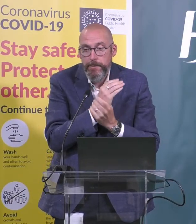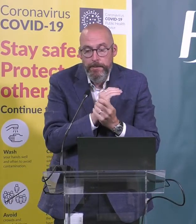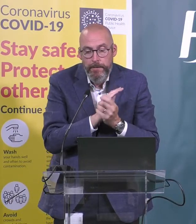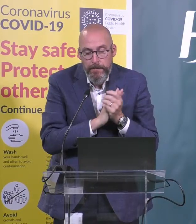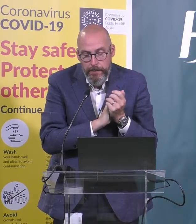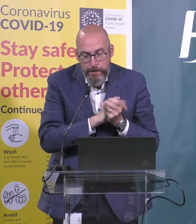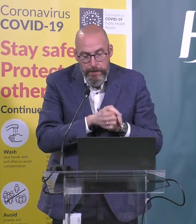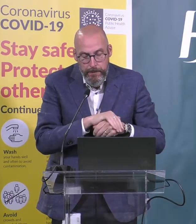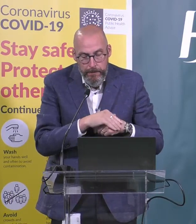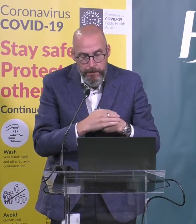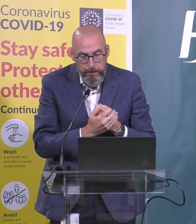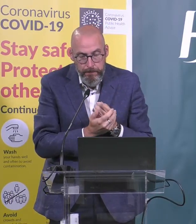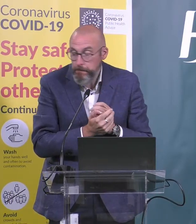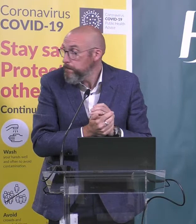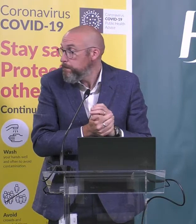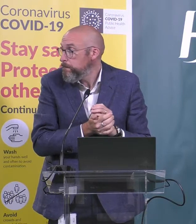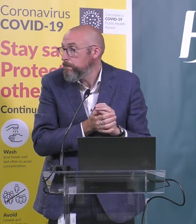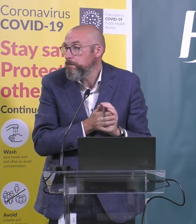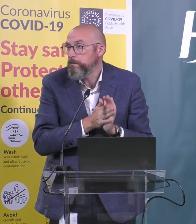indicate.